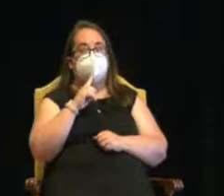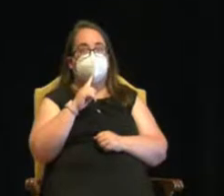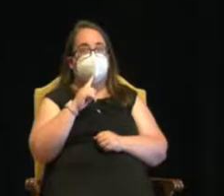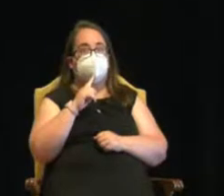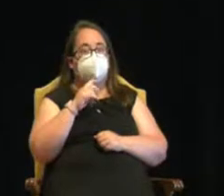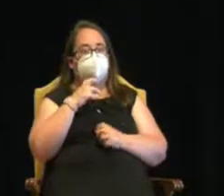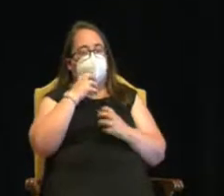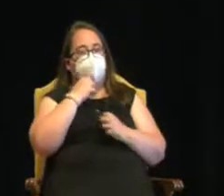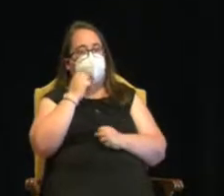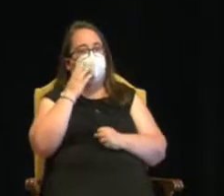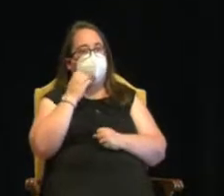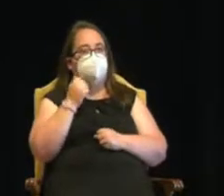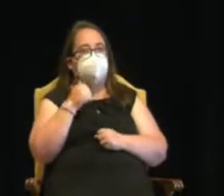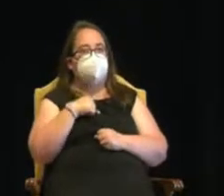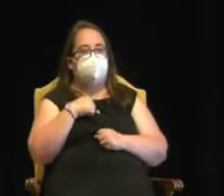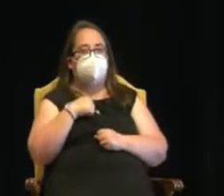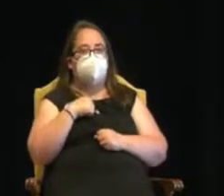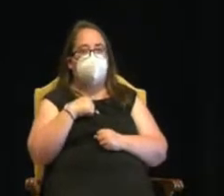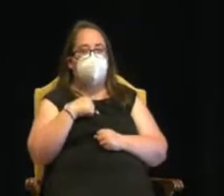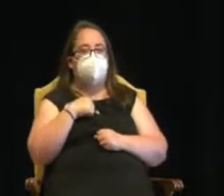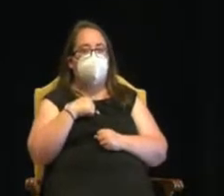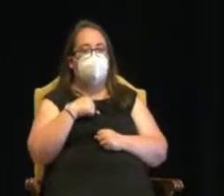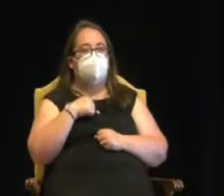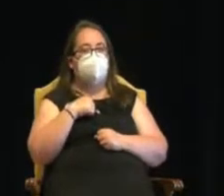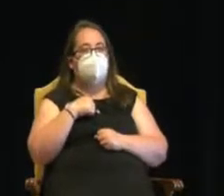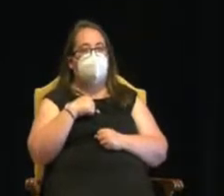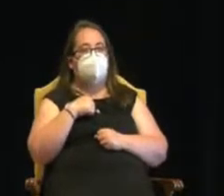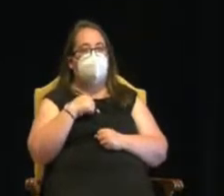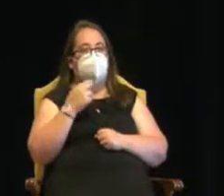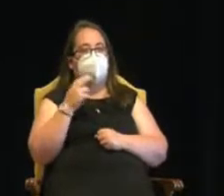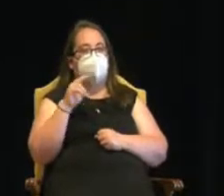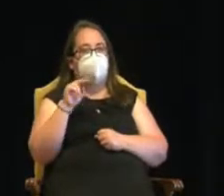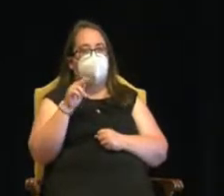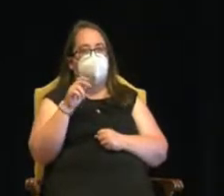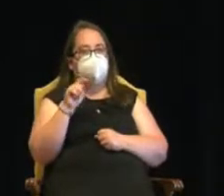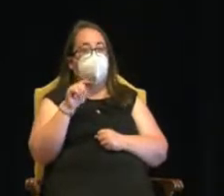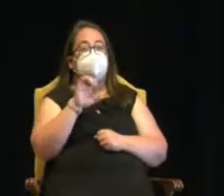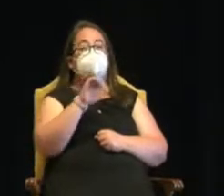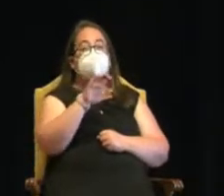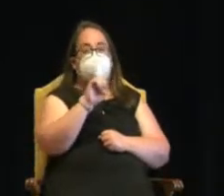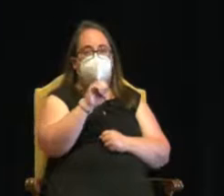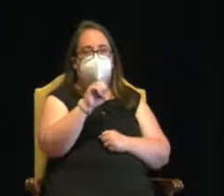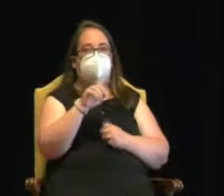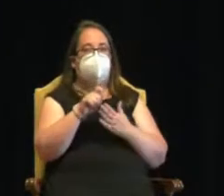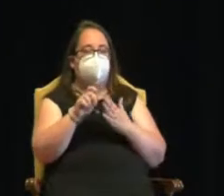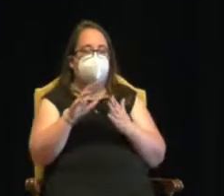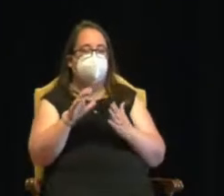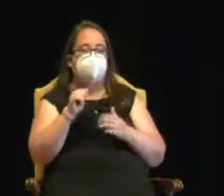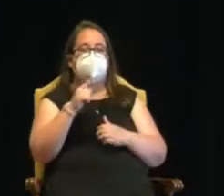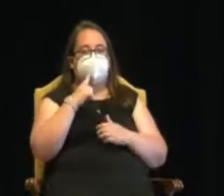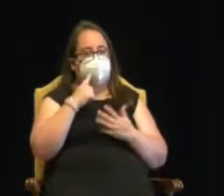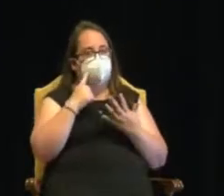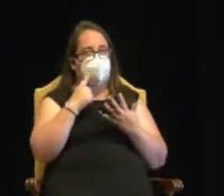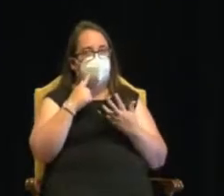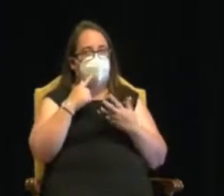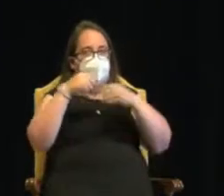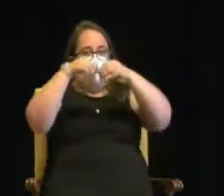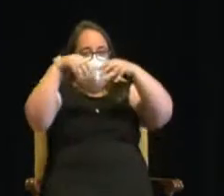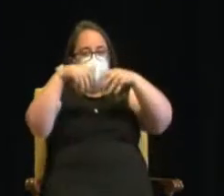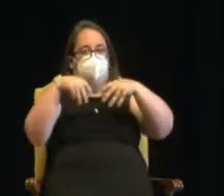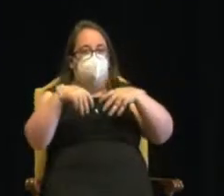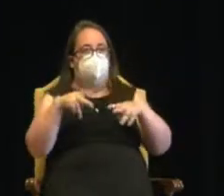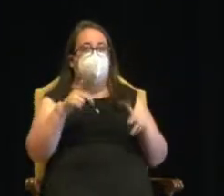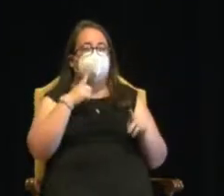because I'm a crime novelist, and there is a hierarchy and there is snobbery. And I do know people in the literary world who are just like,